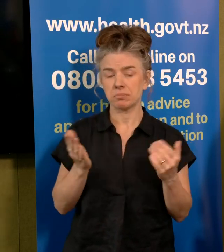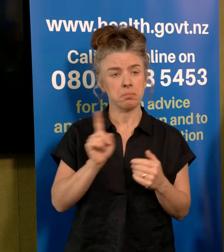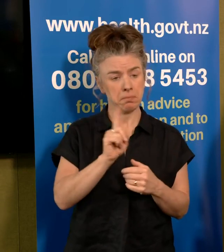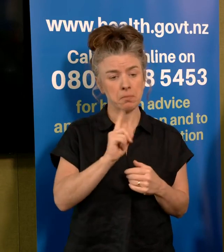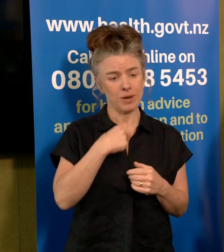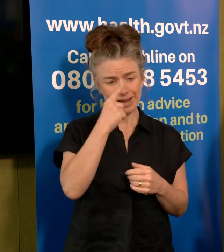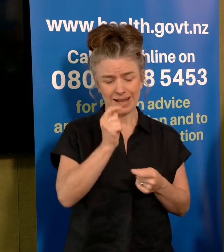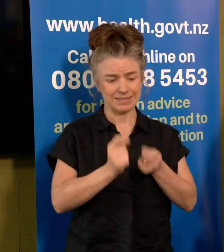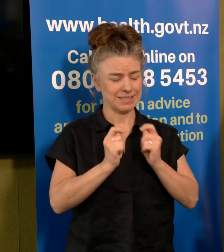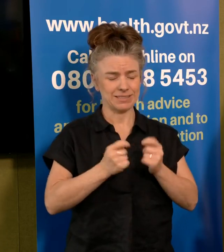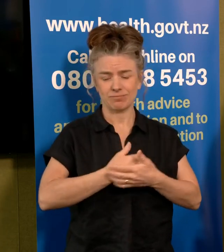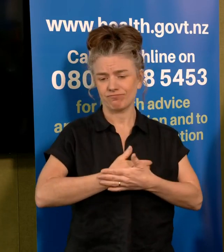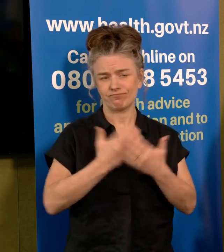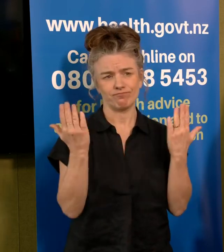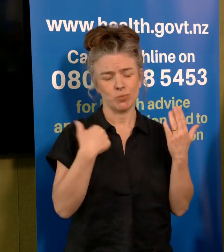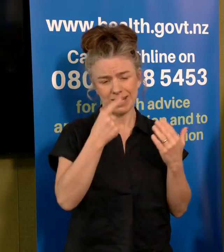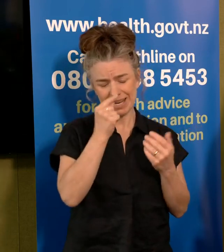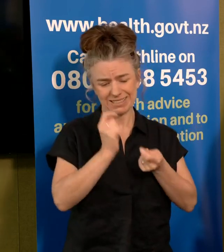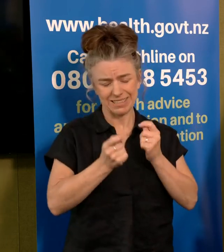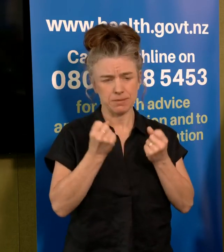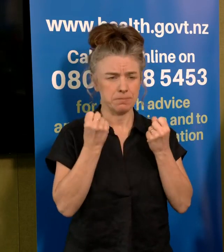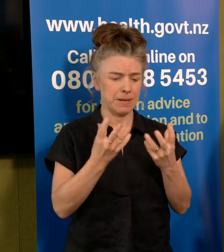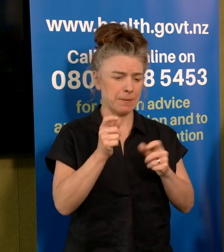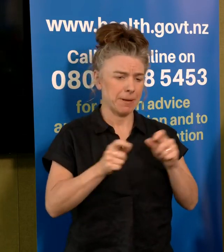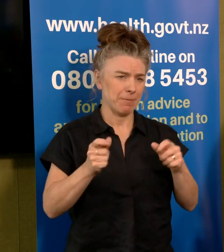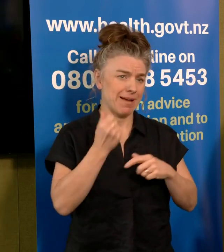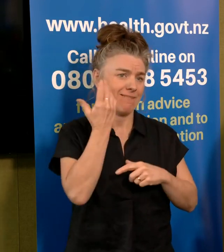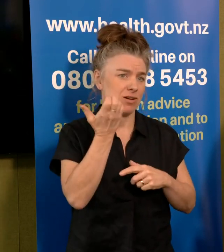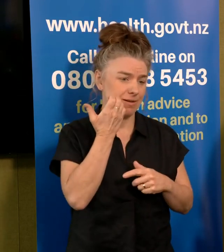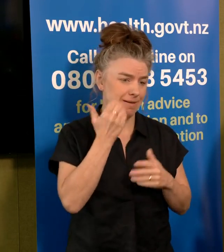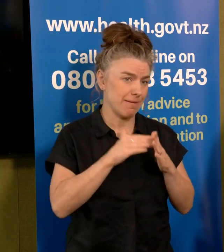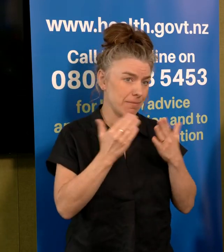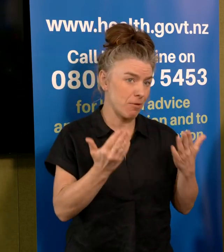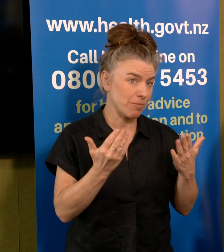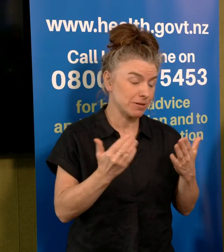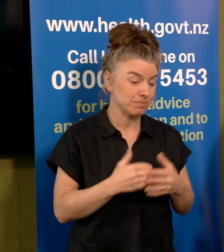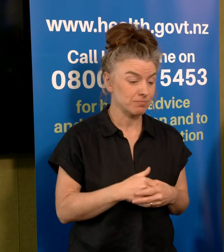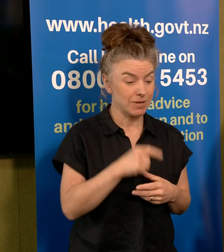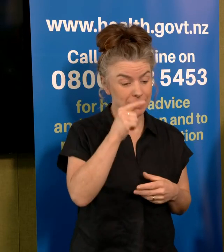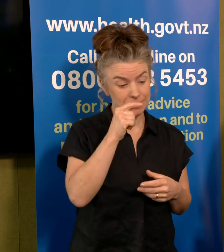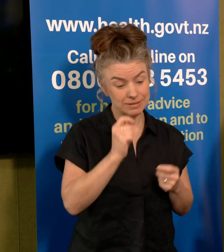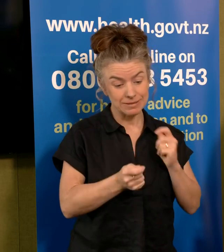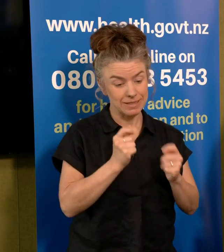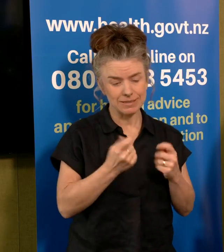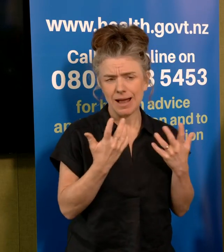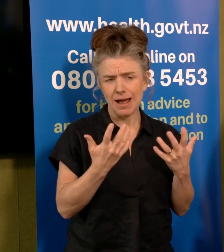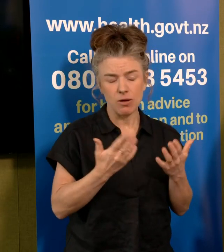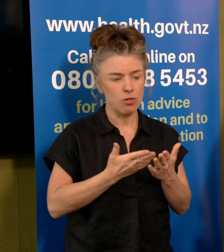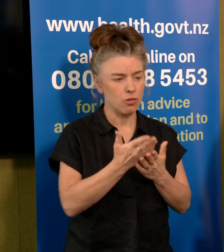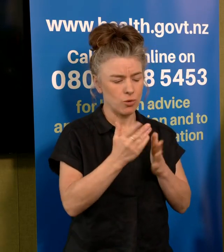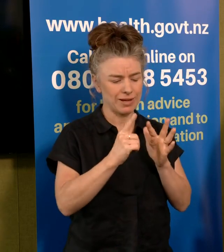the within the country to test hundreds of patients a day at the moment. This can be done either